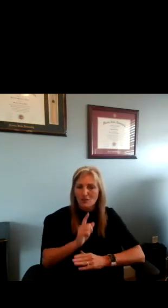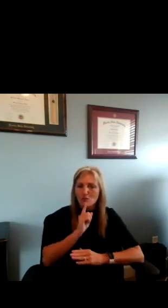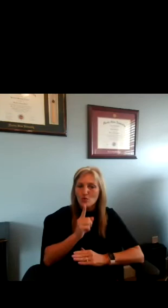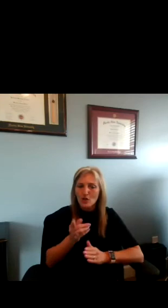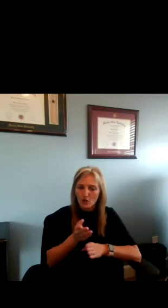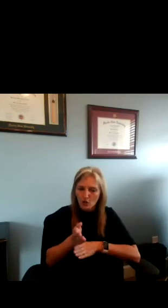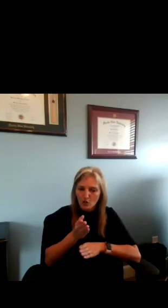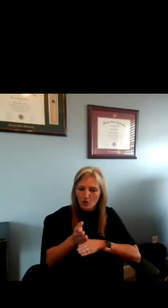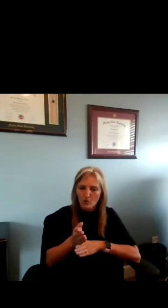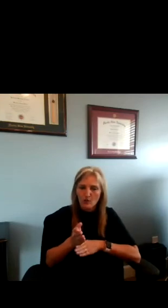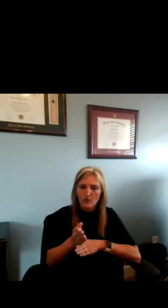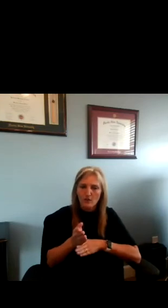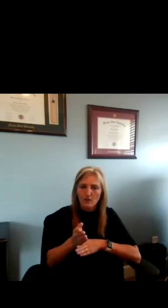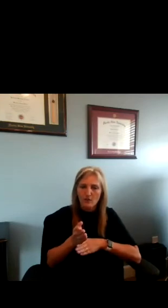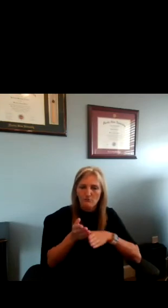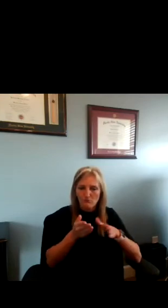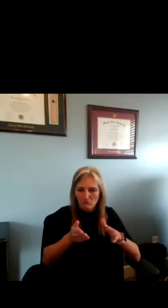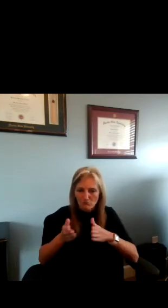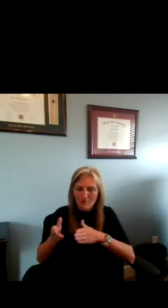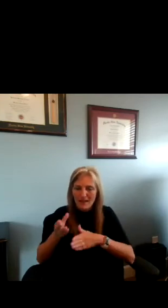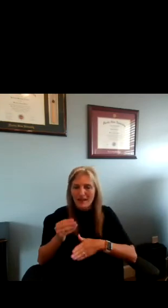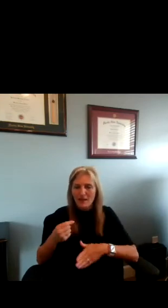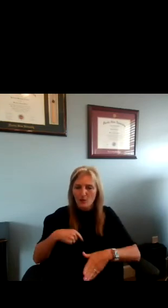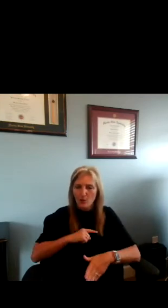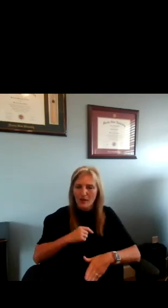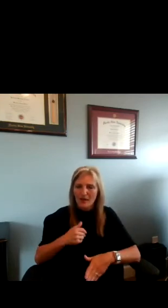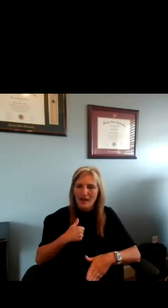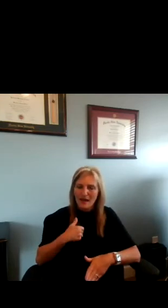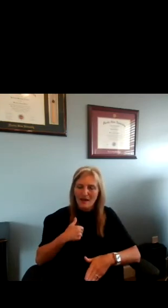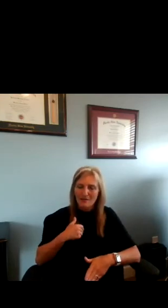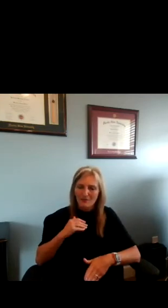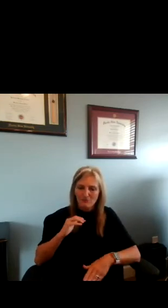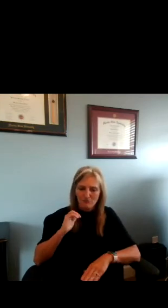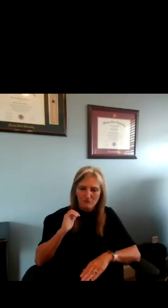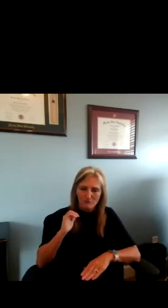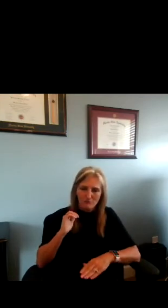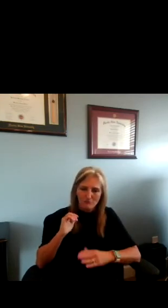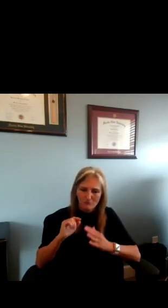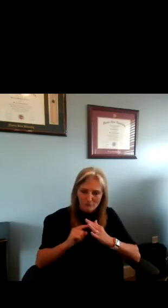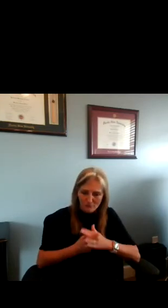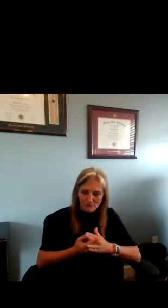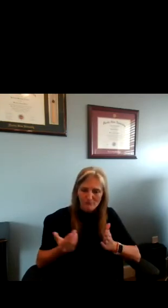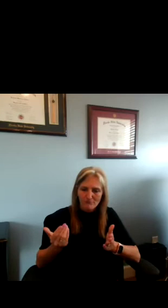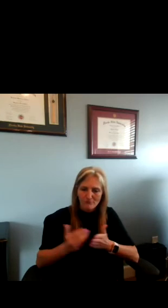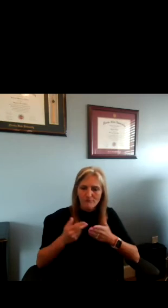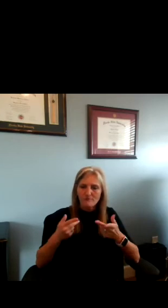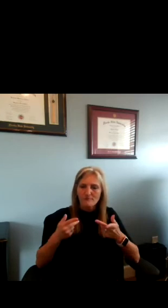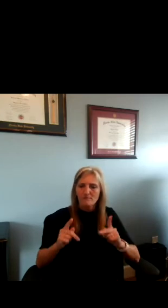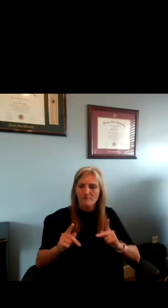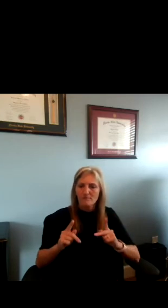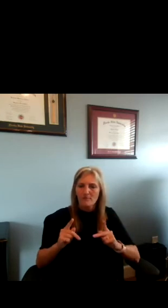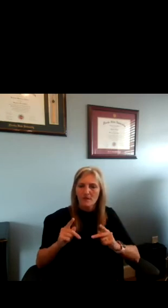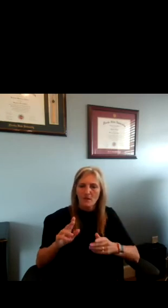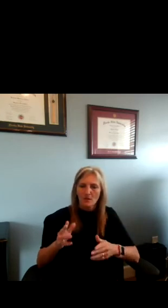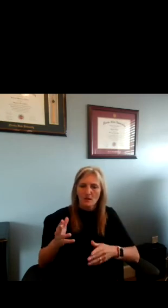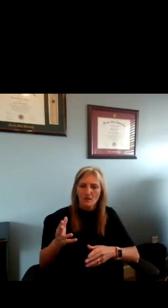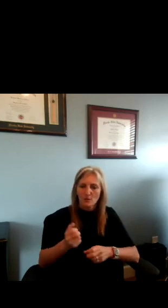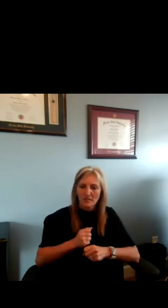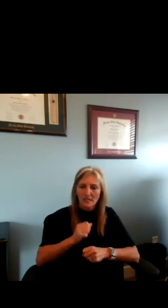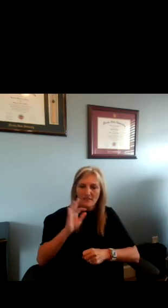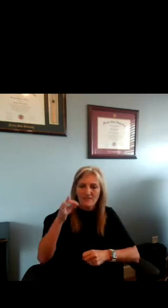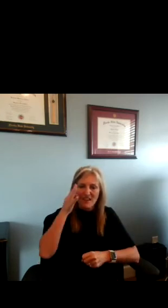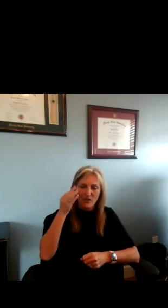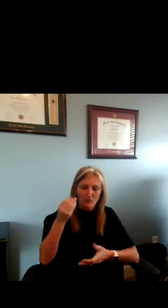career pathways. And we have reinstated the opportunity to receive federal grant funding